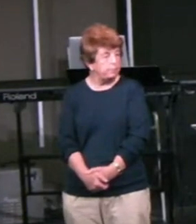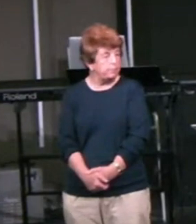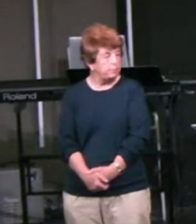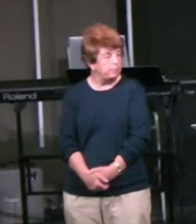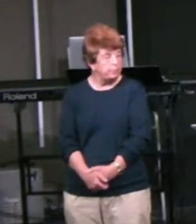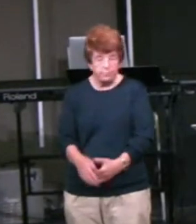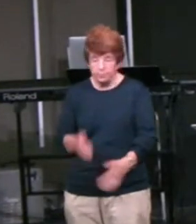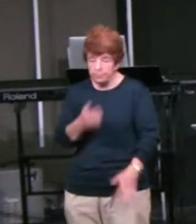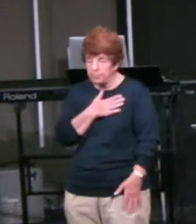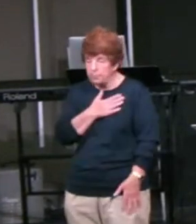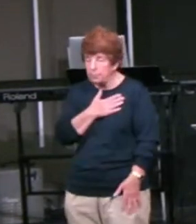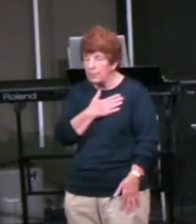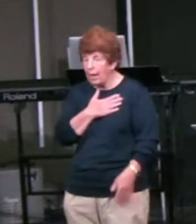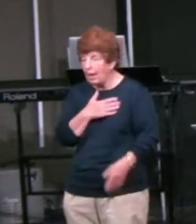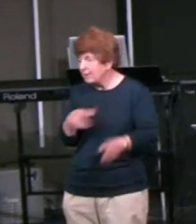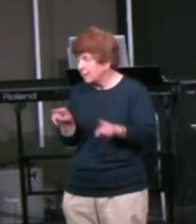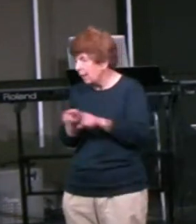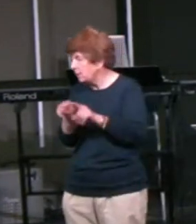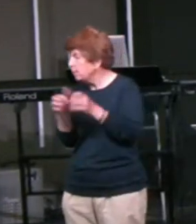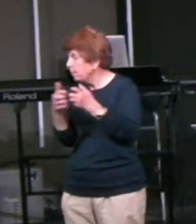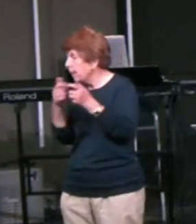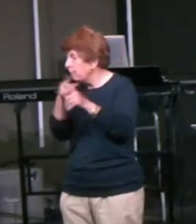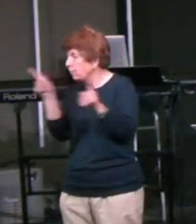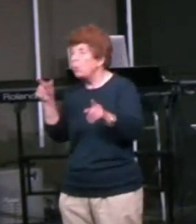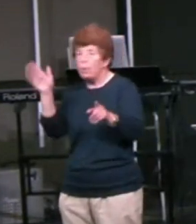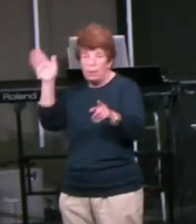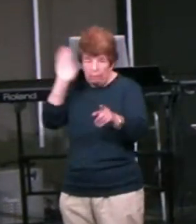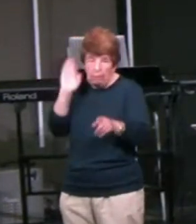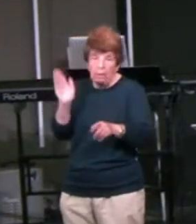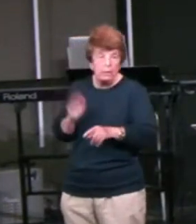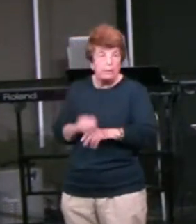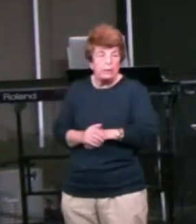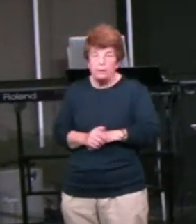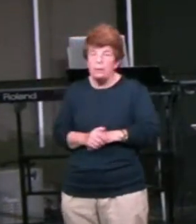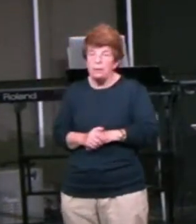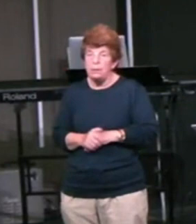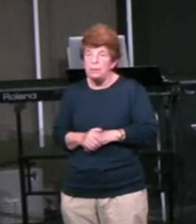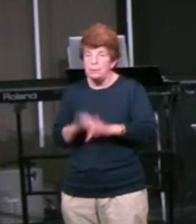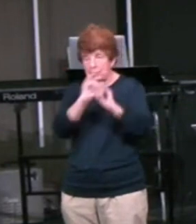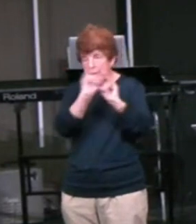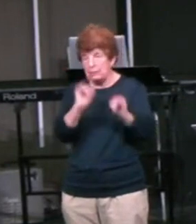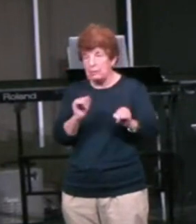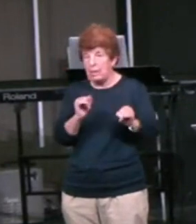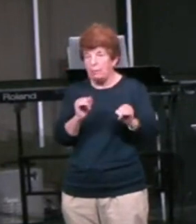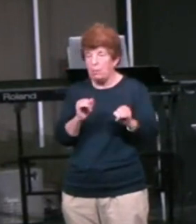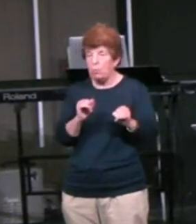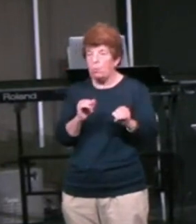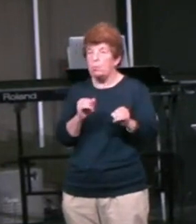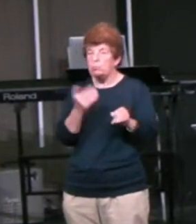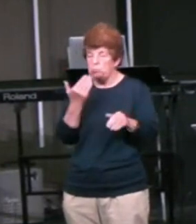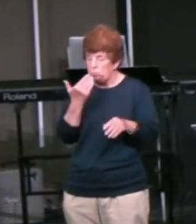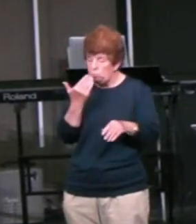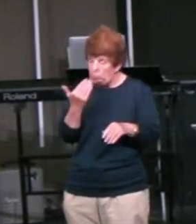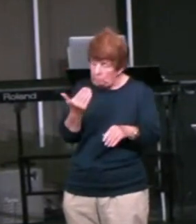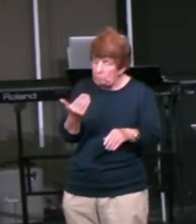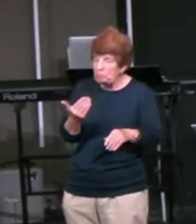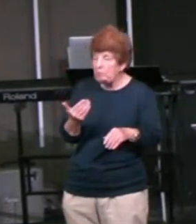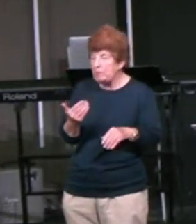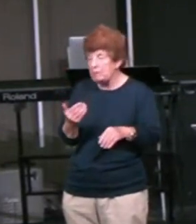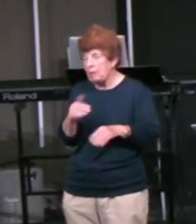I, like I'm sure many of you, have heard some terrible messages on giving.